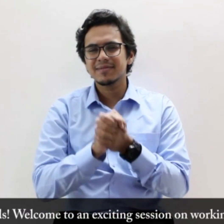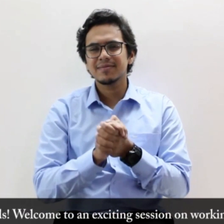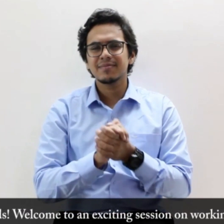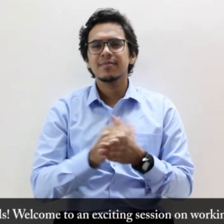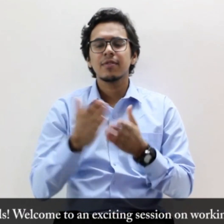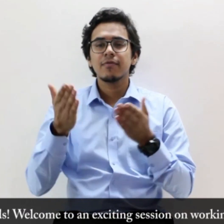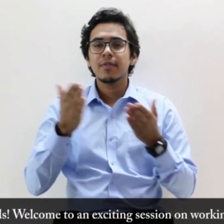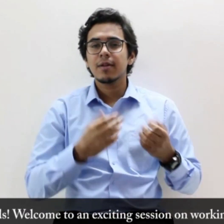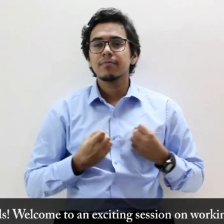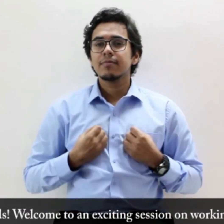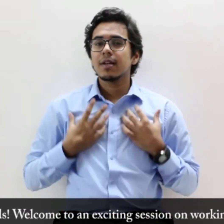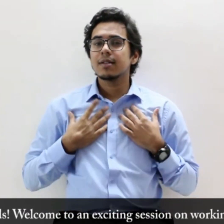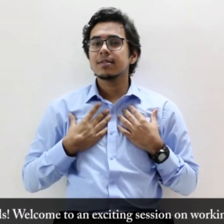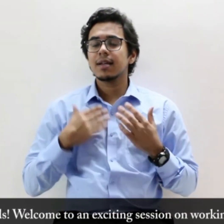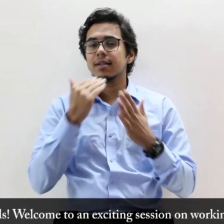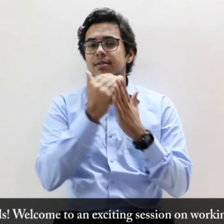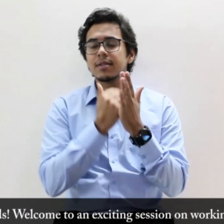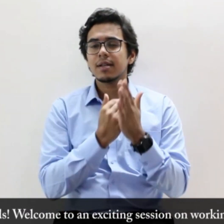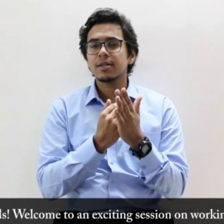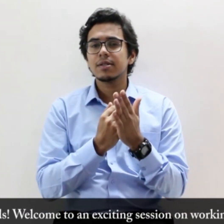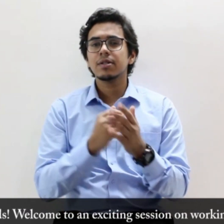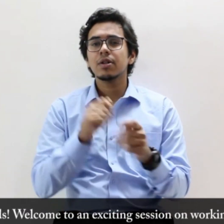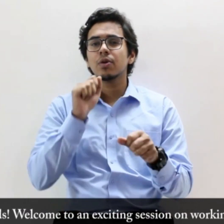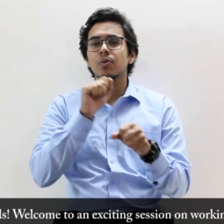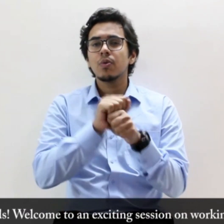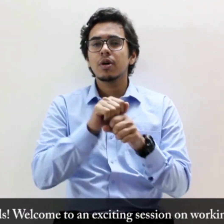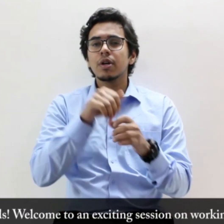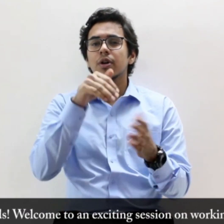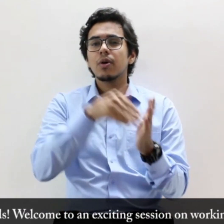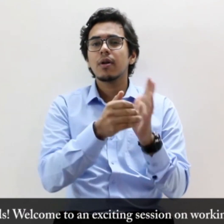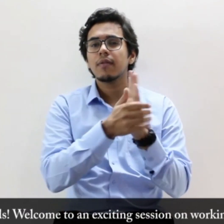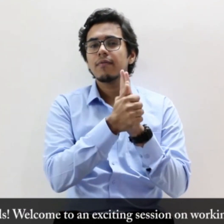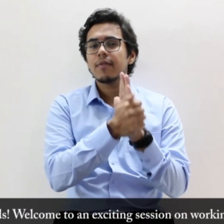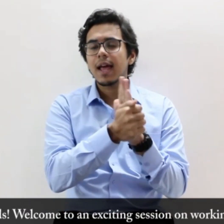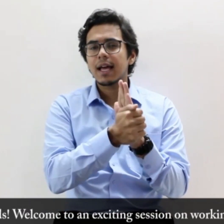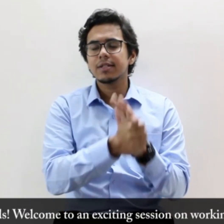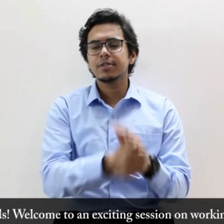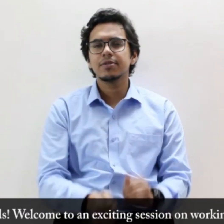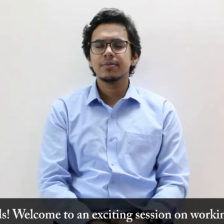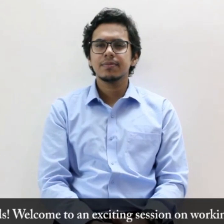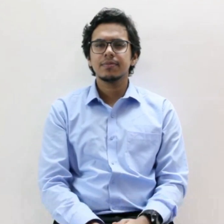Hello friends, welcome to an exciting session on working on Flash.